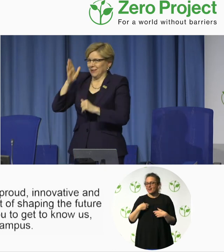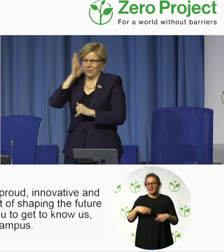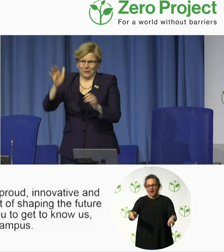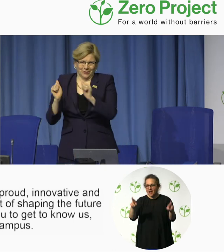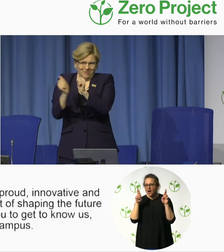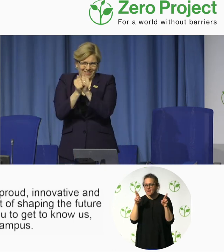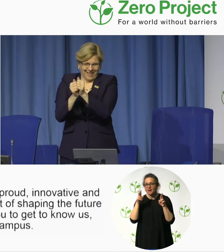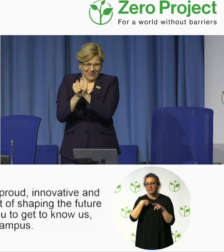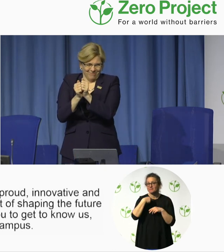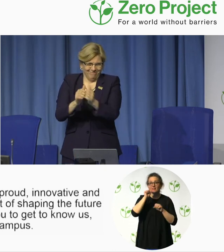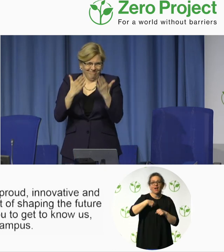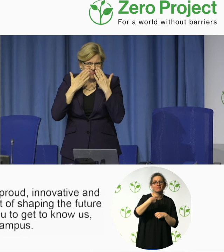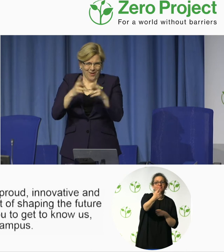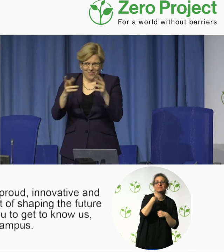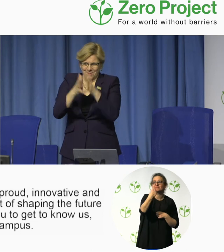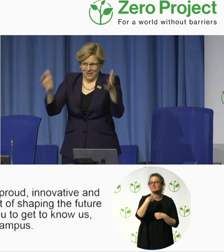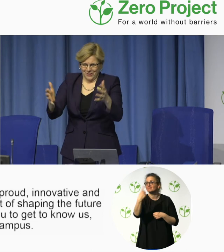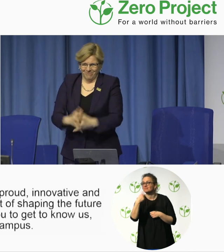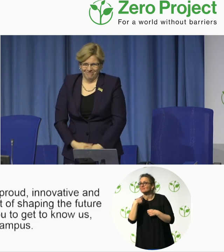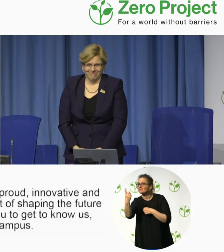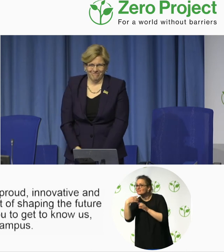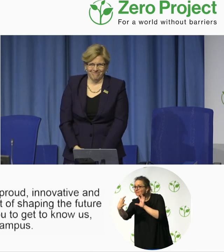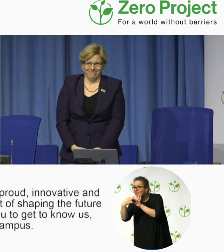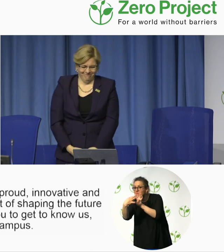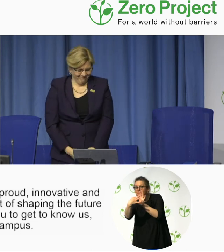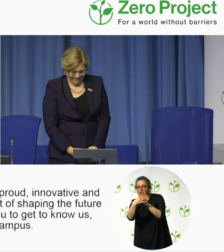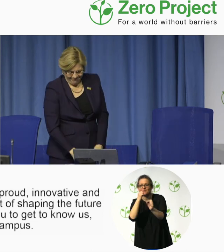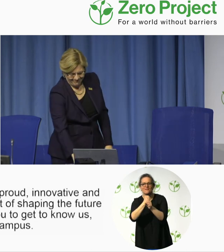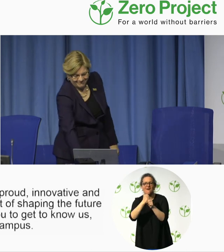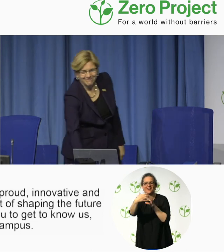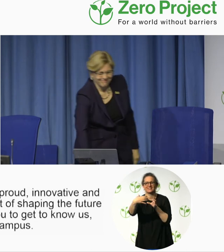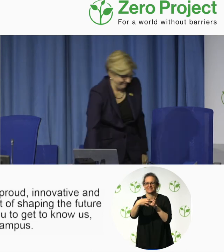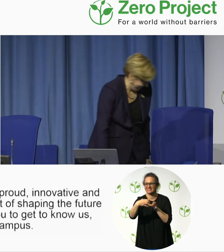you and building a future together. Thank you very much.